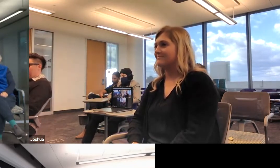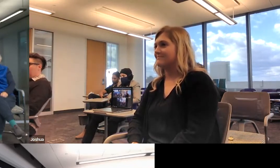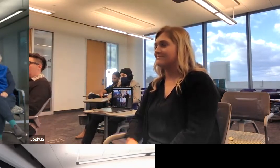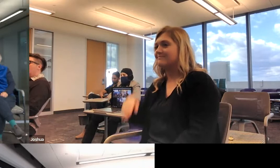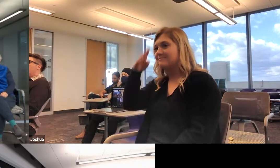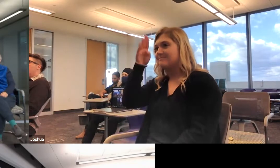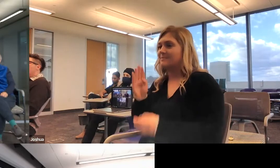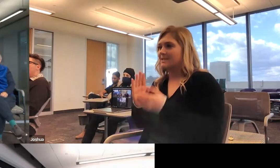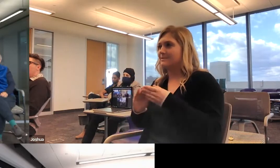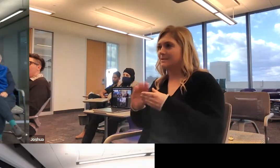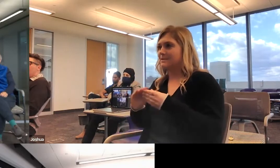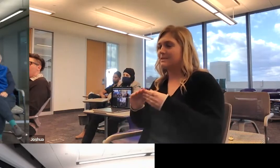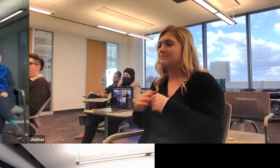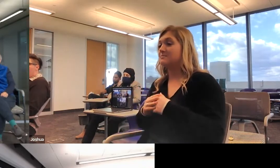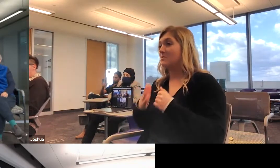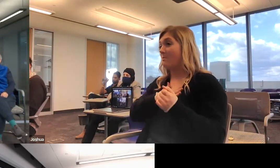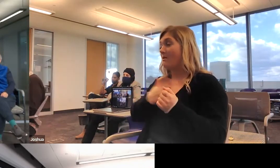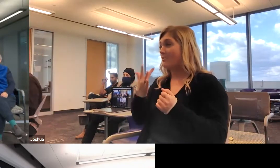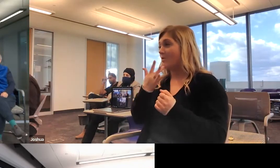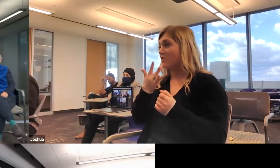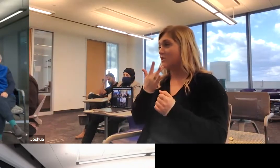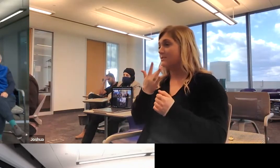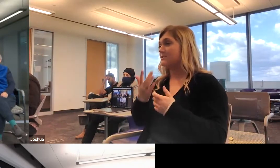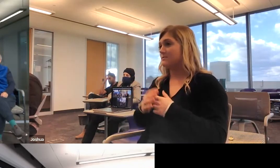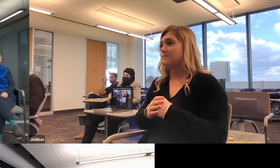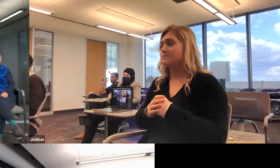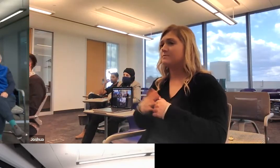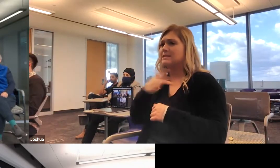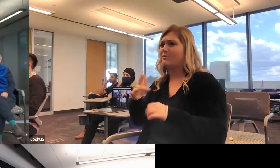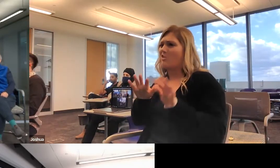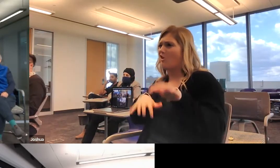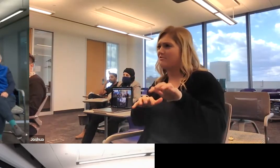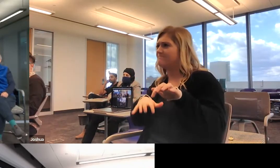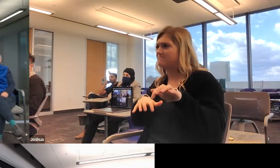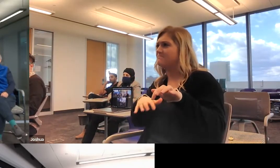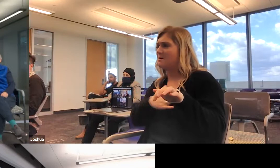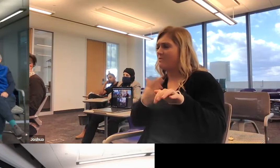This is Betsy. So my preference is usually CART.